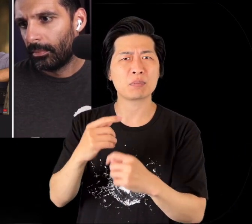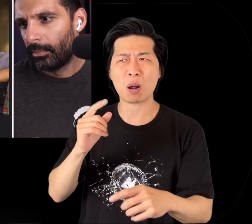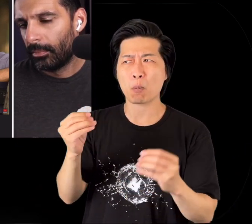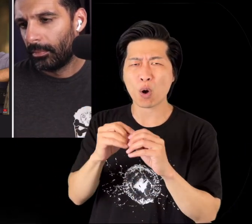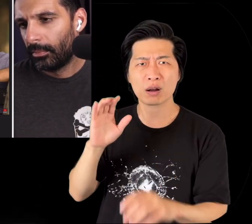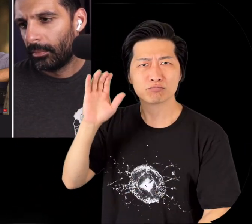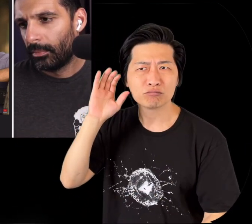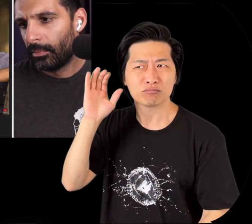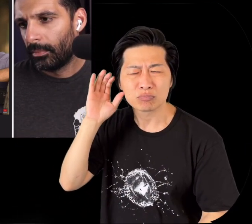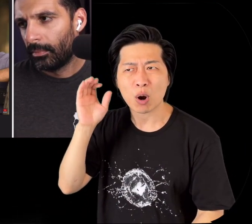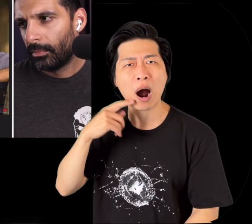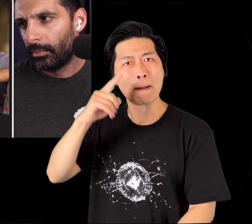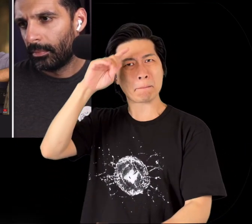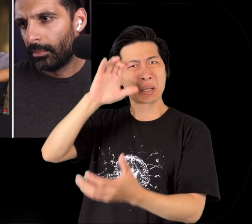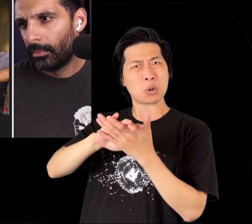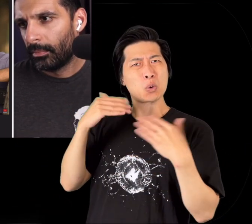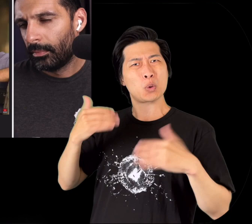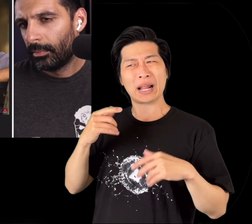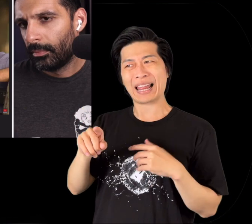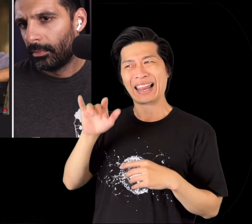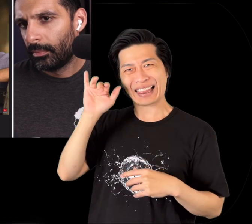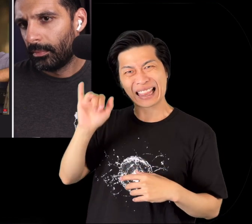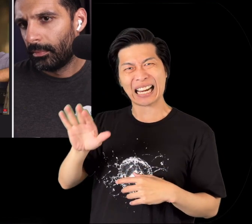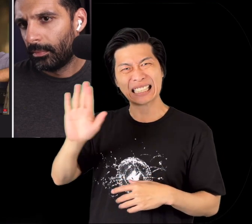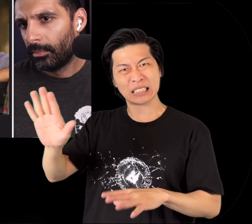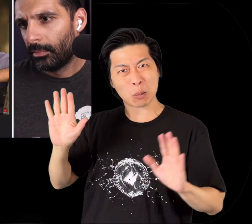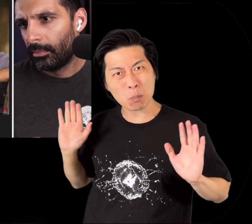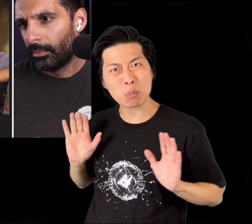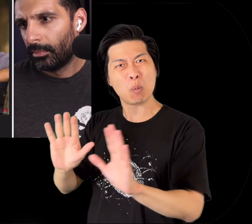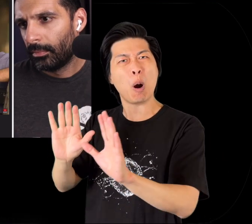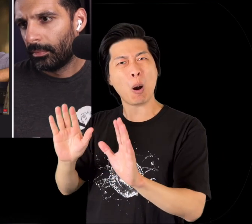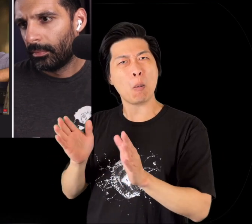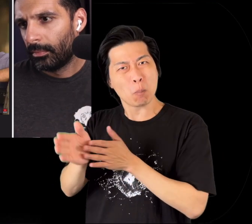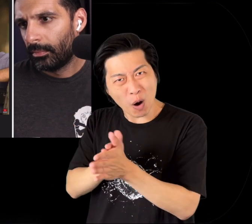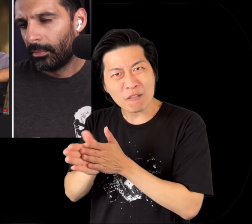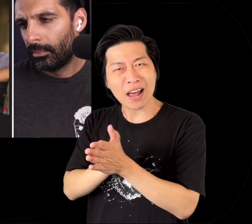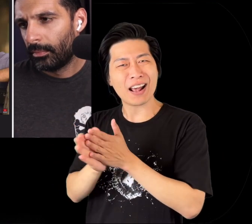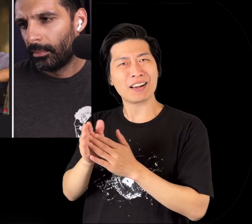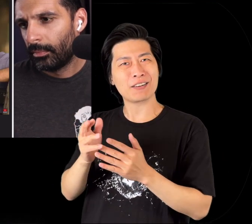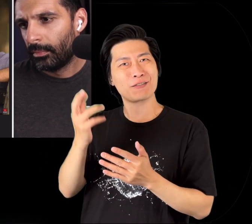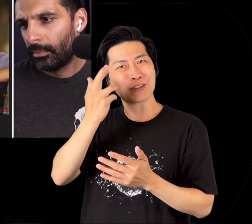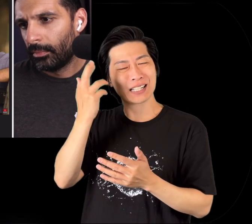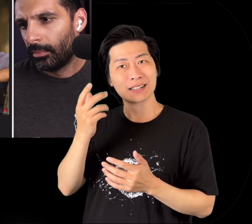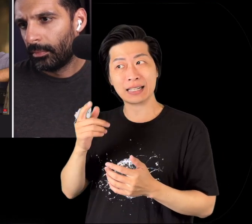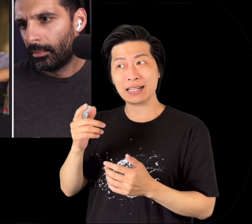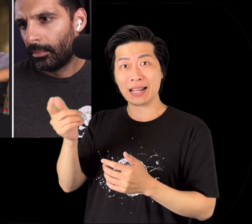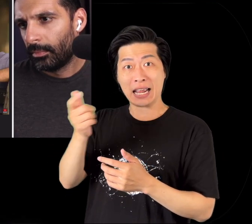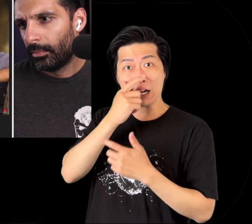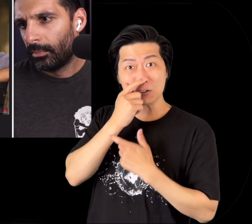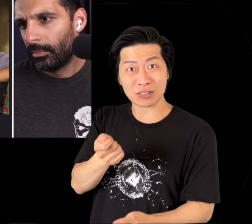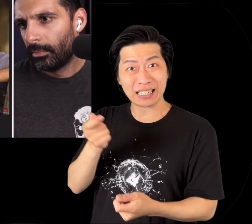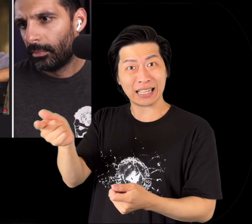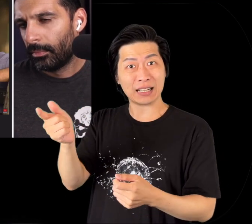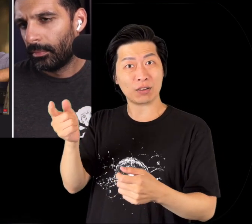him, the more I believe that those were the motivating factors. But the interesting thing he does